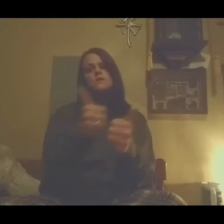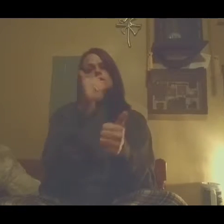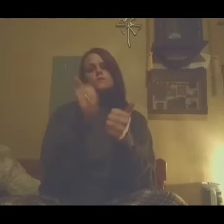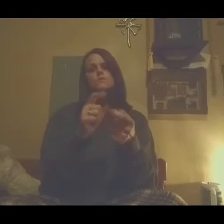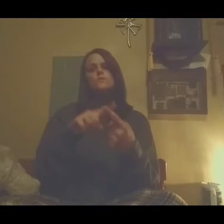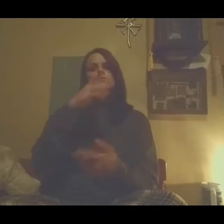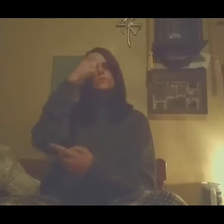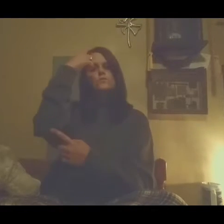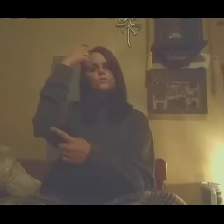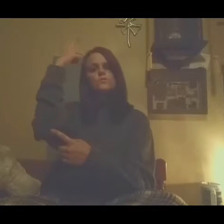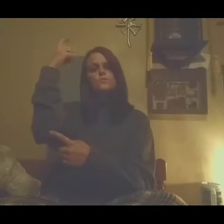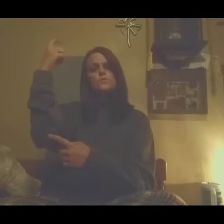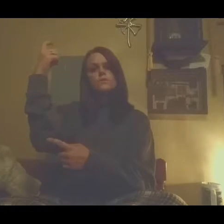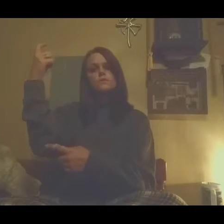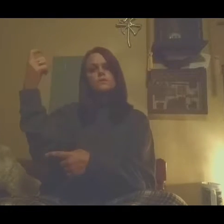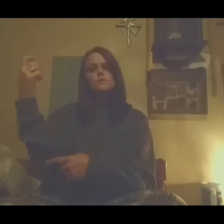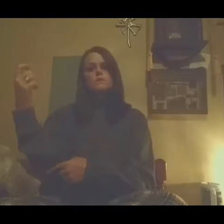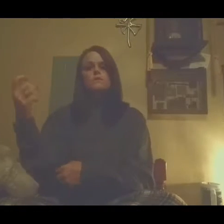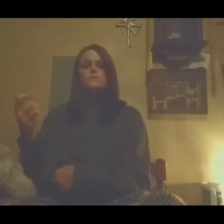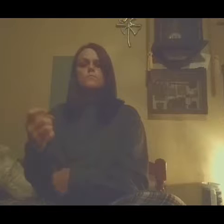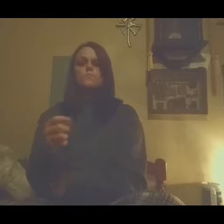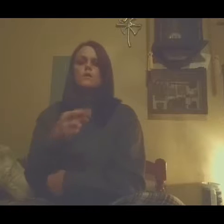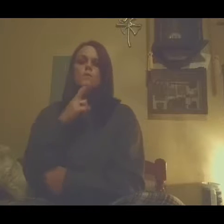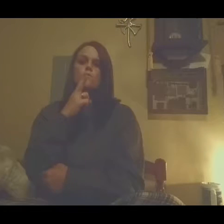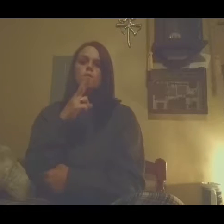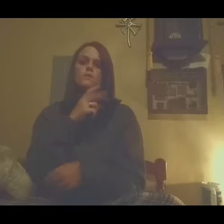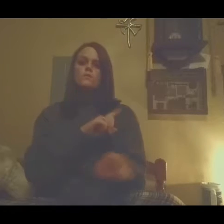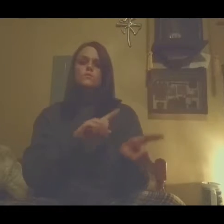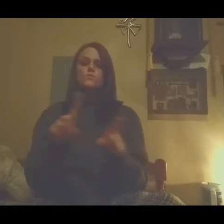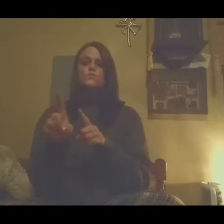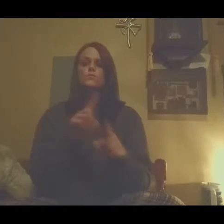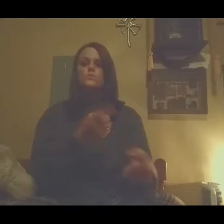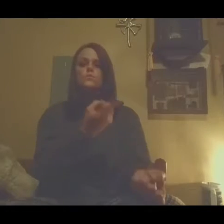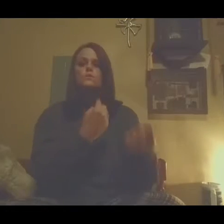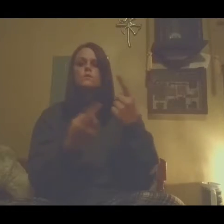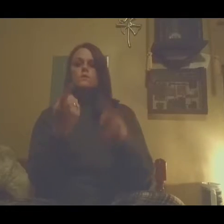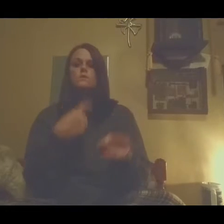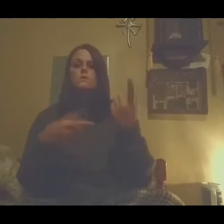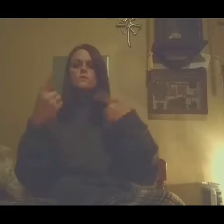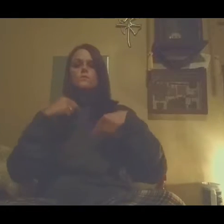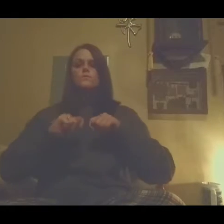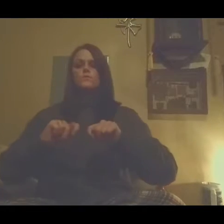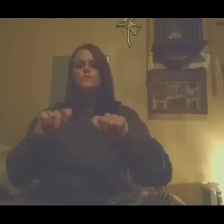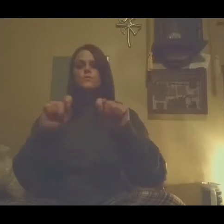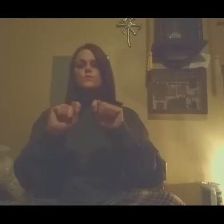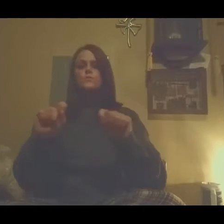to dream Ready to come true